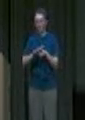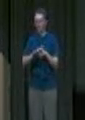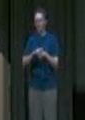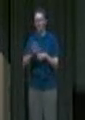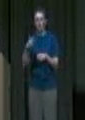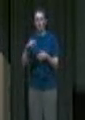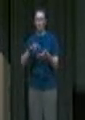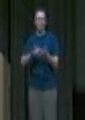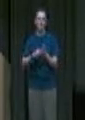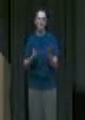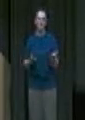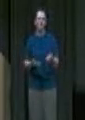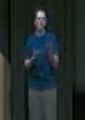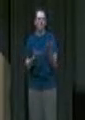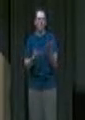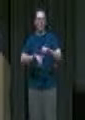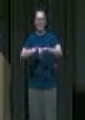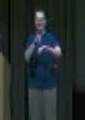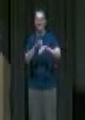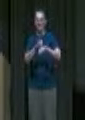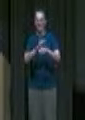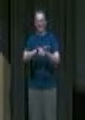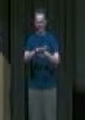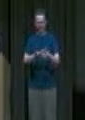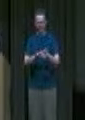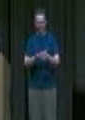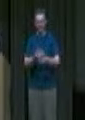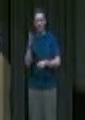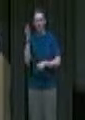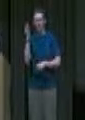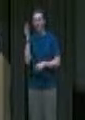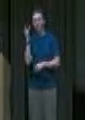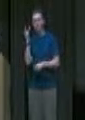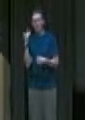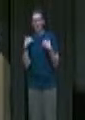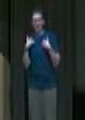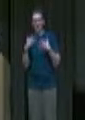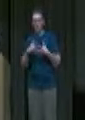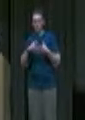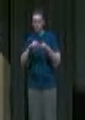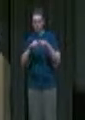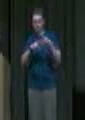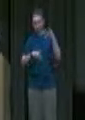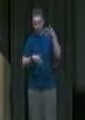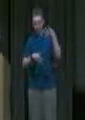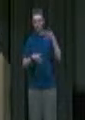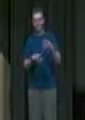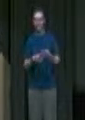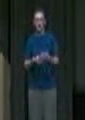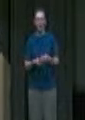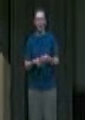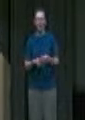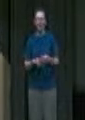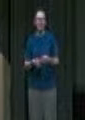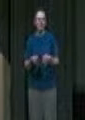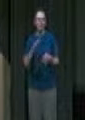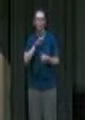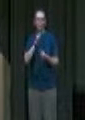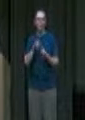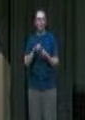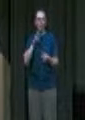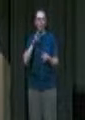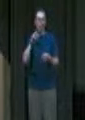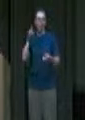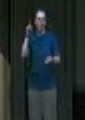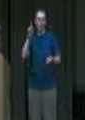are our proposed staging areas. The reason that we have so many is because as we lower the